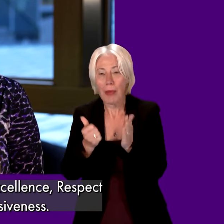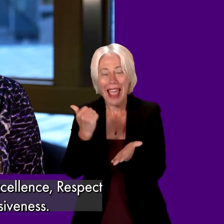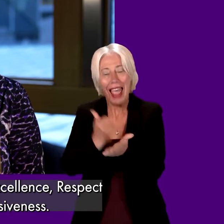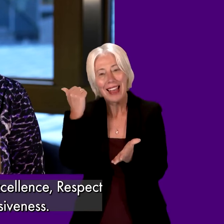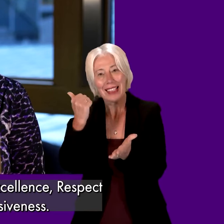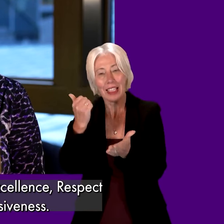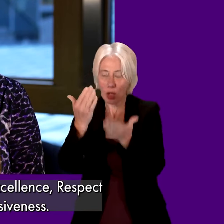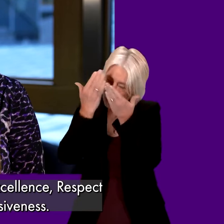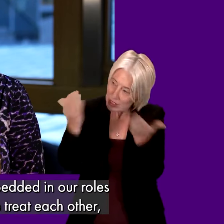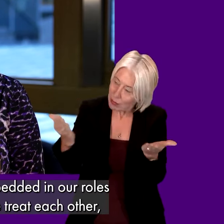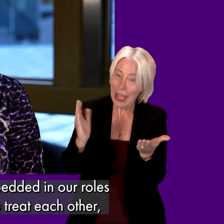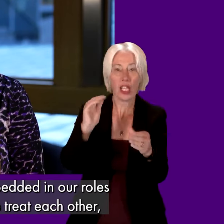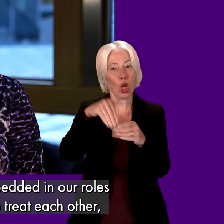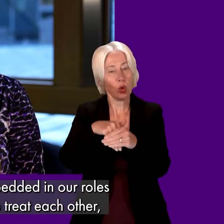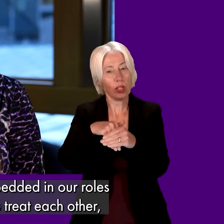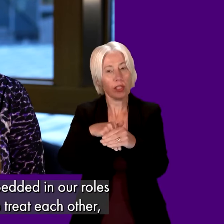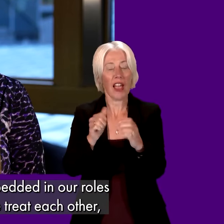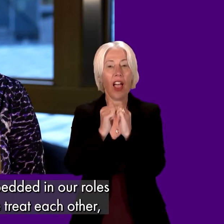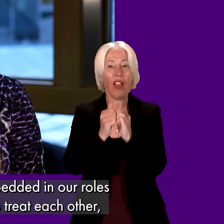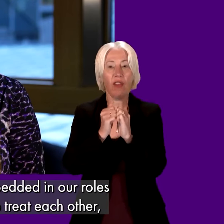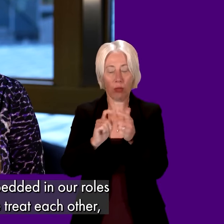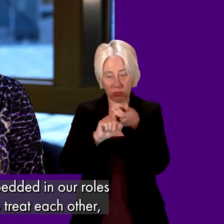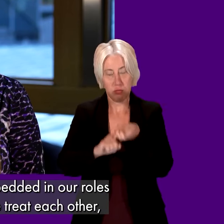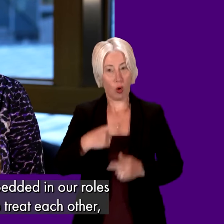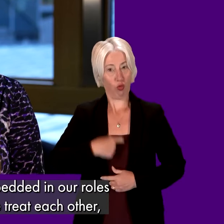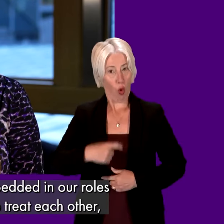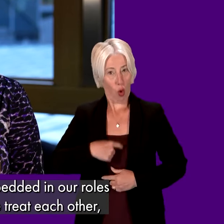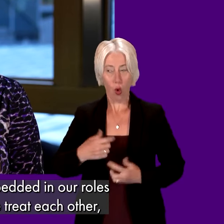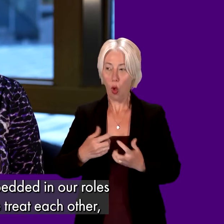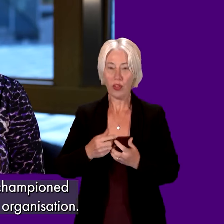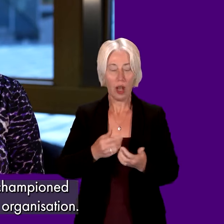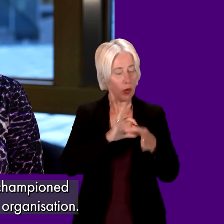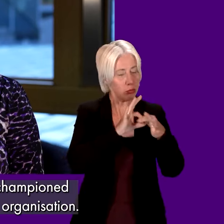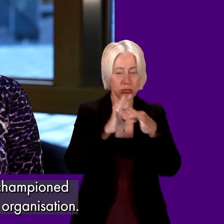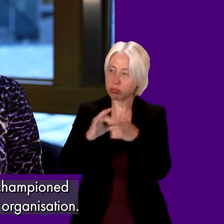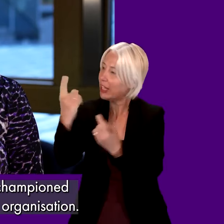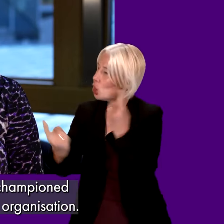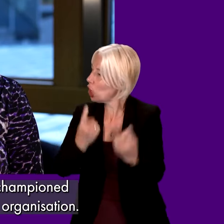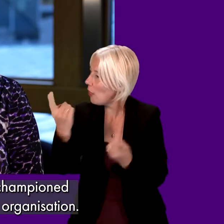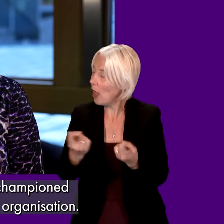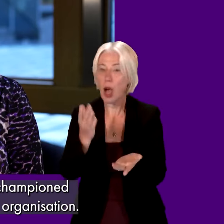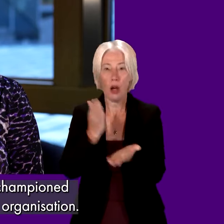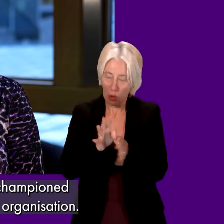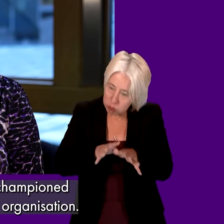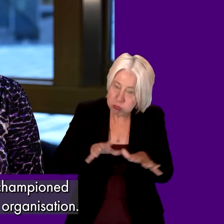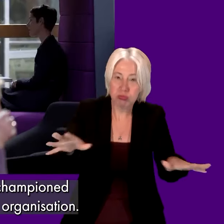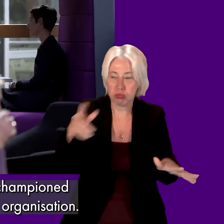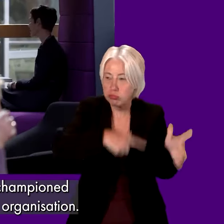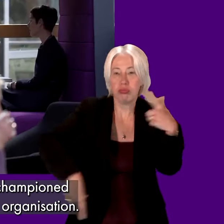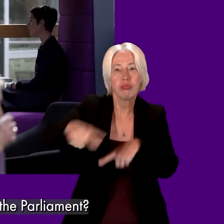respect and inclusiveness. Our values are embedded in our roles and in the way we treat each other, and they're championed throughout the